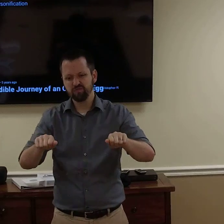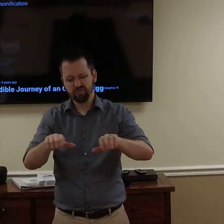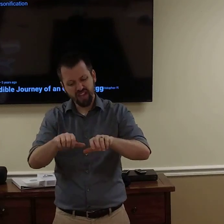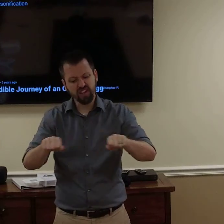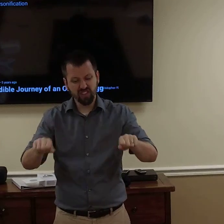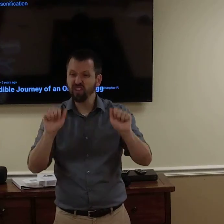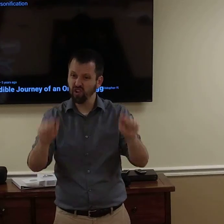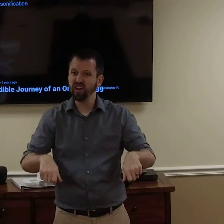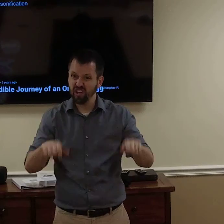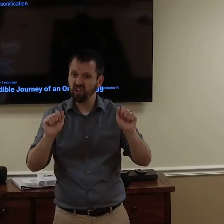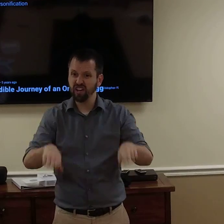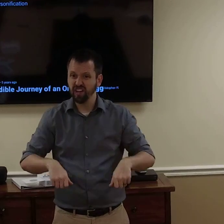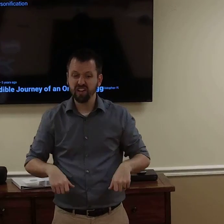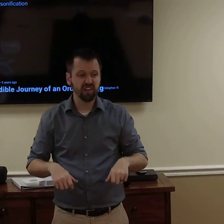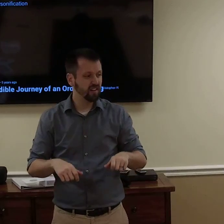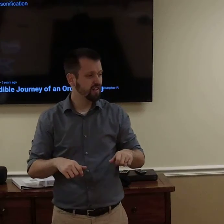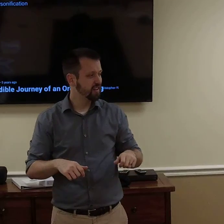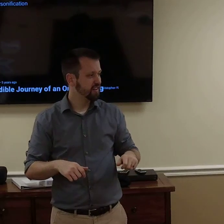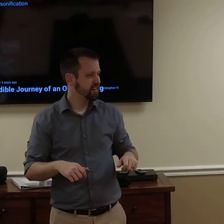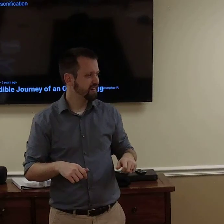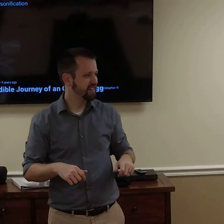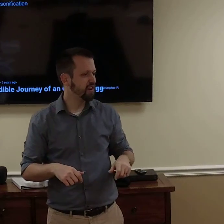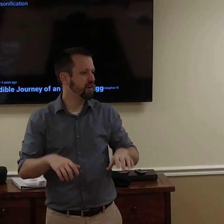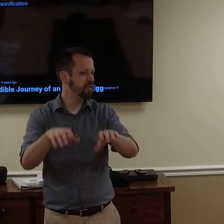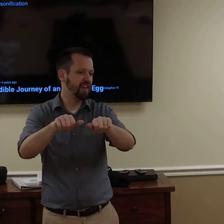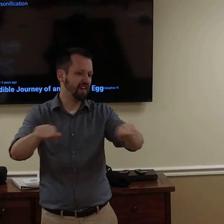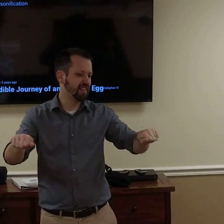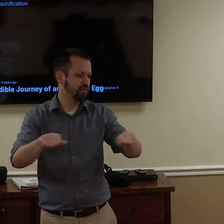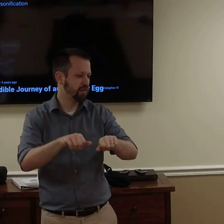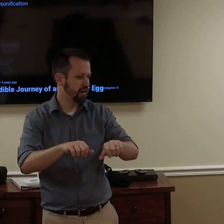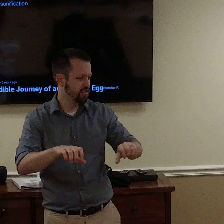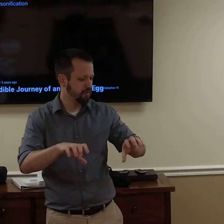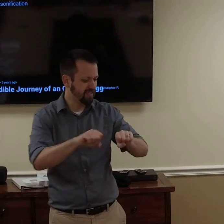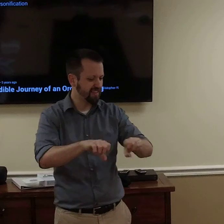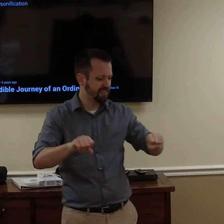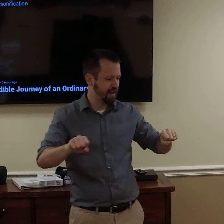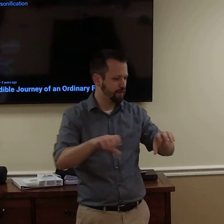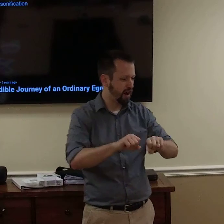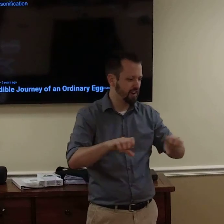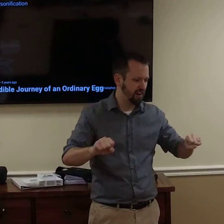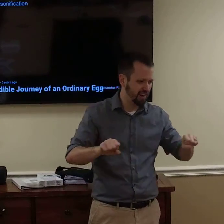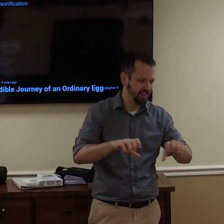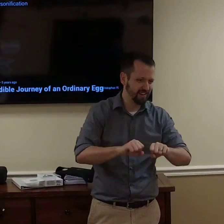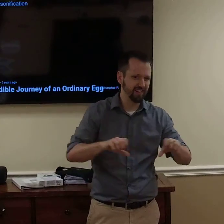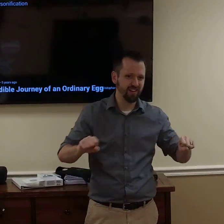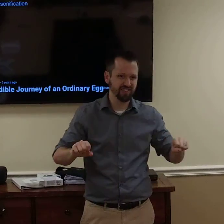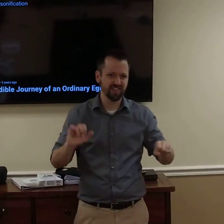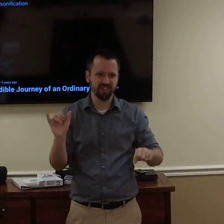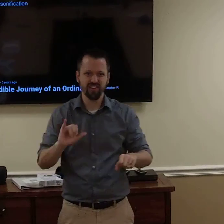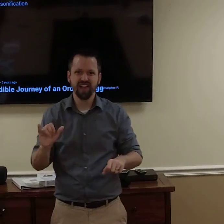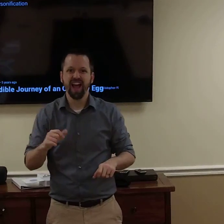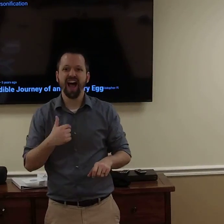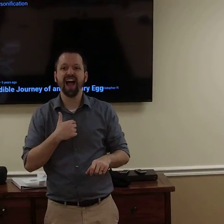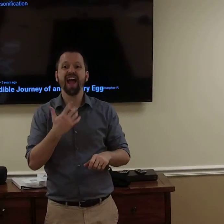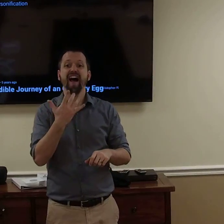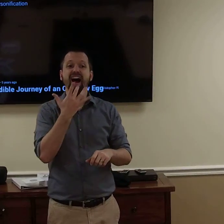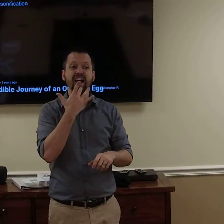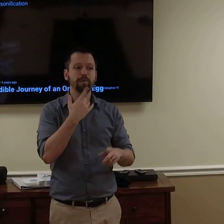Yeah, Get scared by a hot dog? No, he was saying like this one could also. This is a sign for hot dog also. I